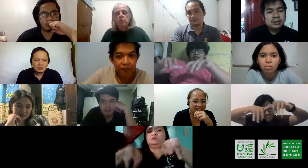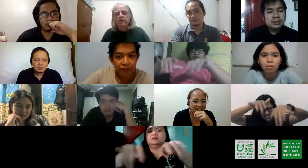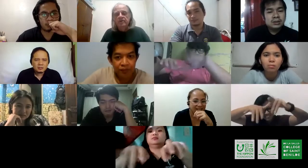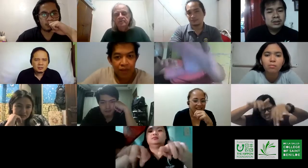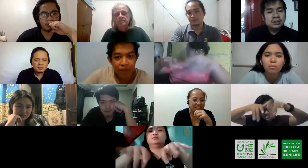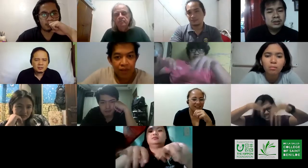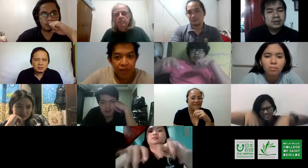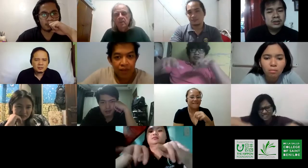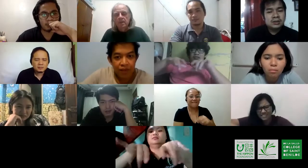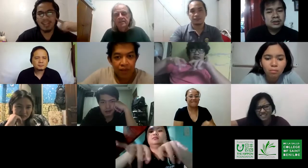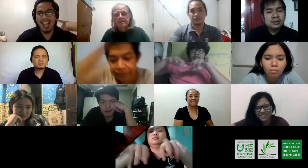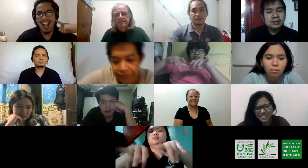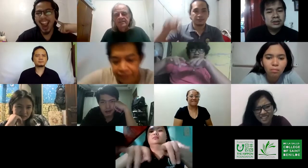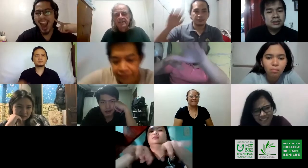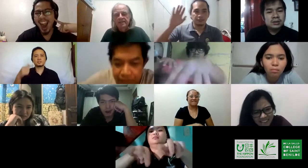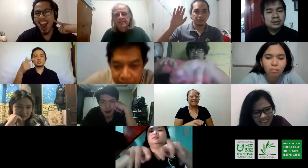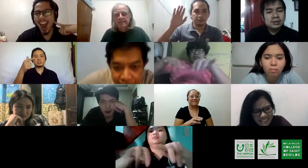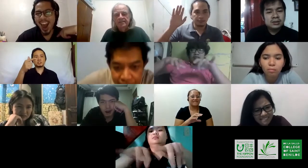Jerry Corvell.